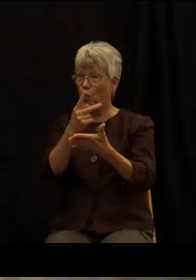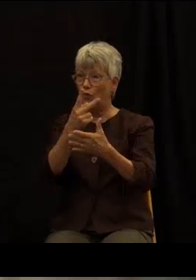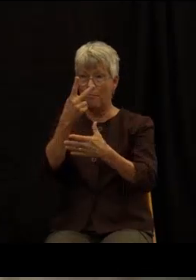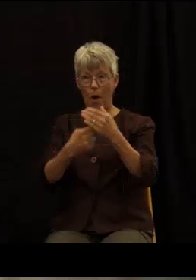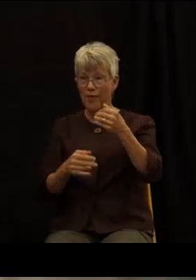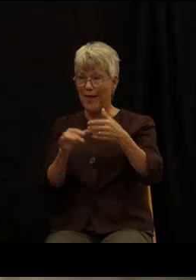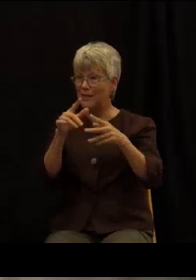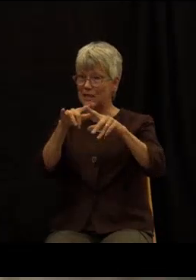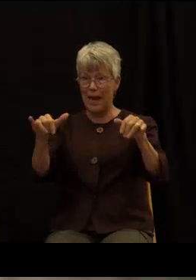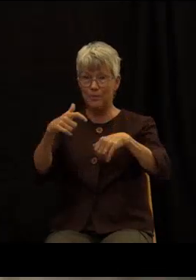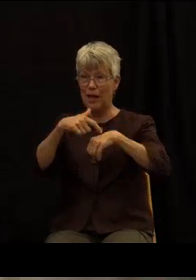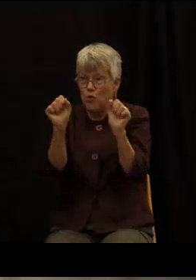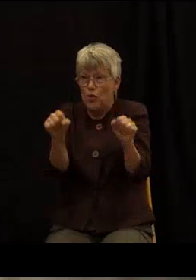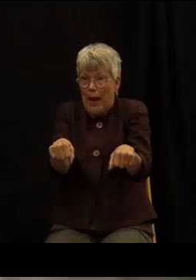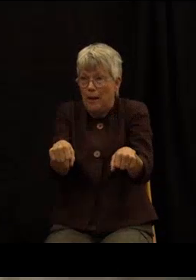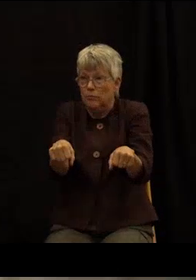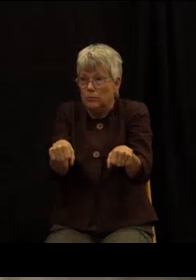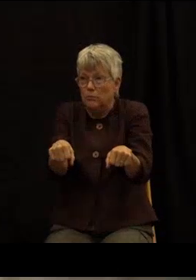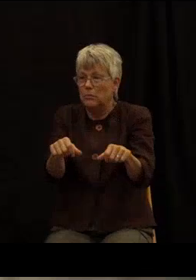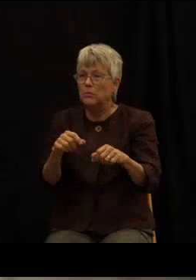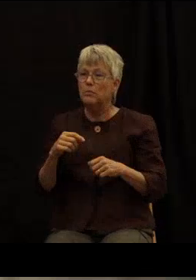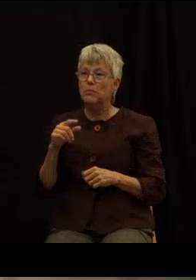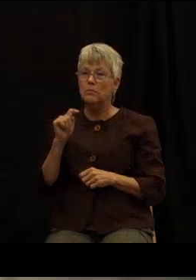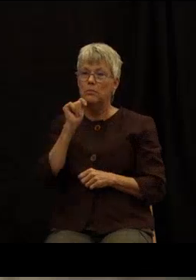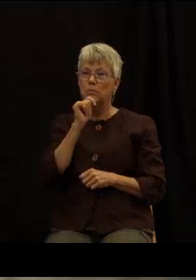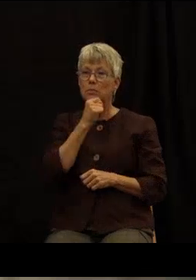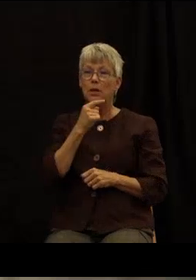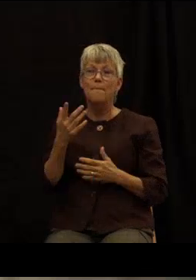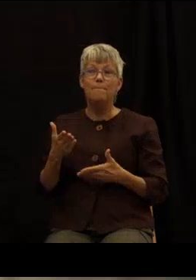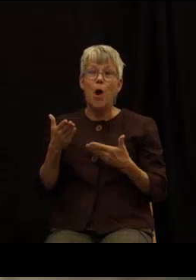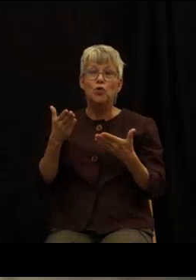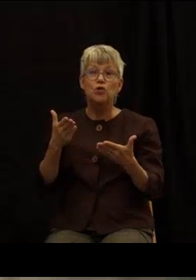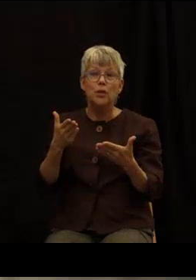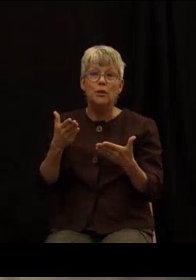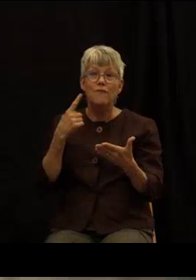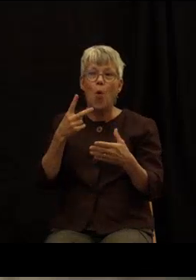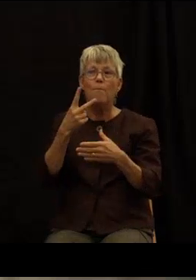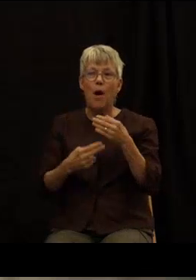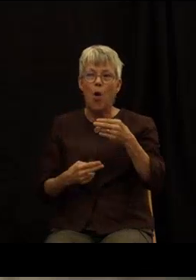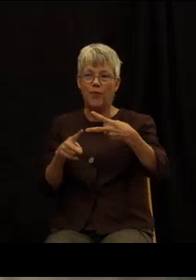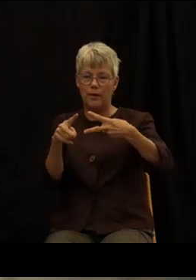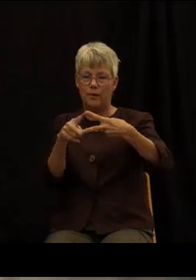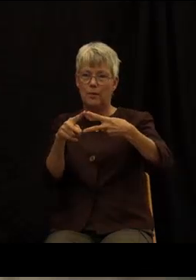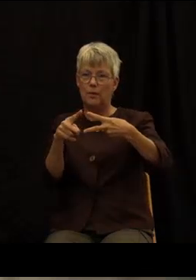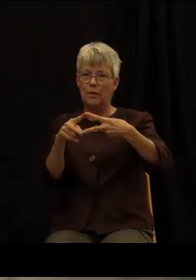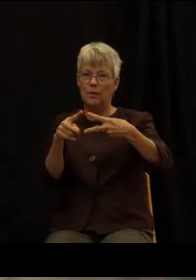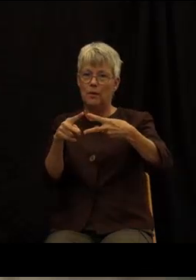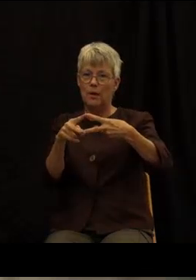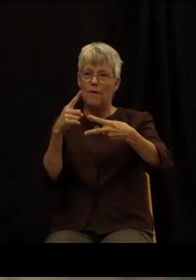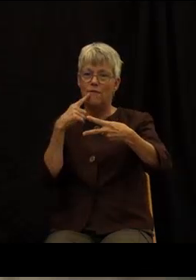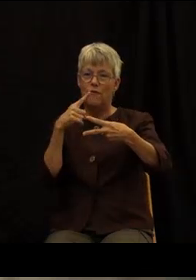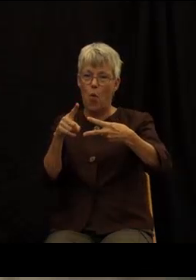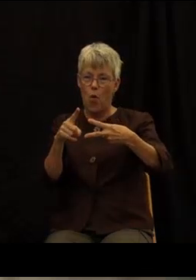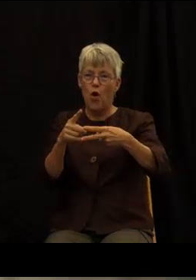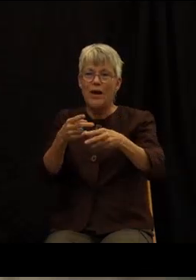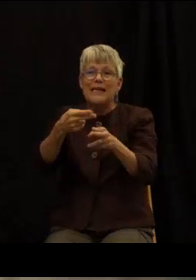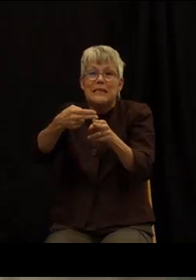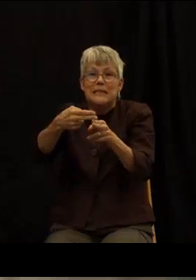Temporary. So I'm looking for a motion for both of these policies to be put in effect for